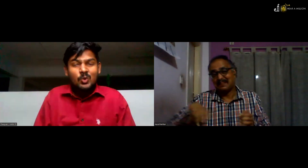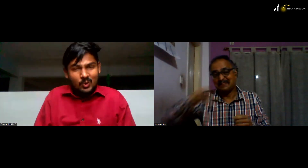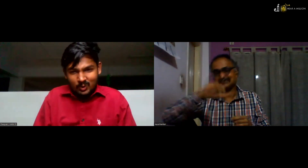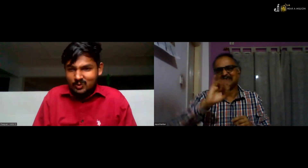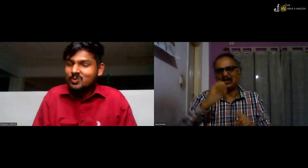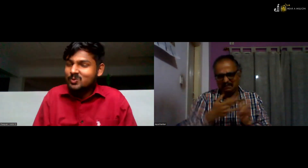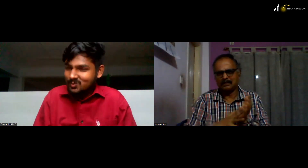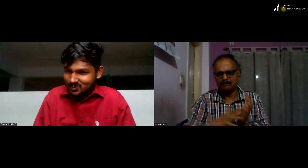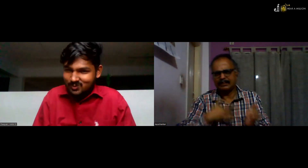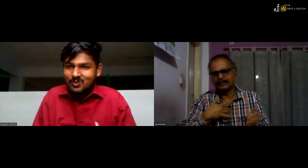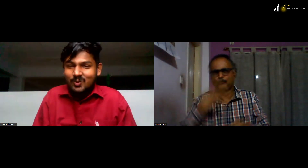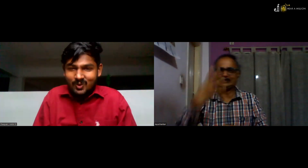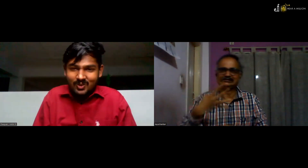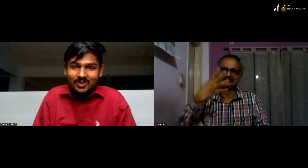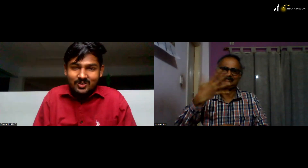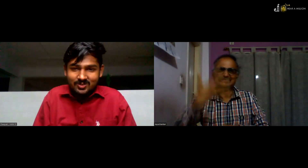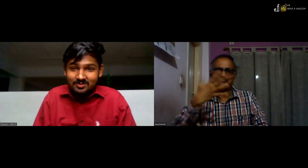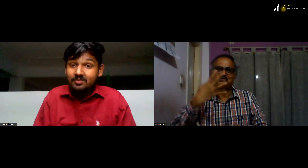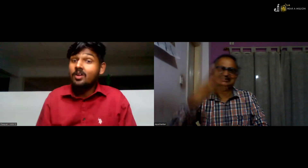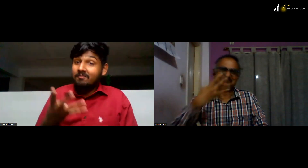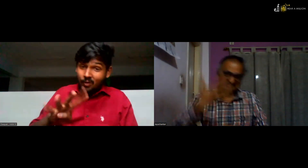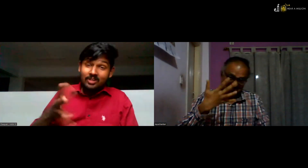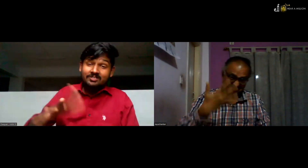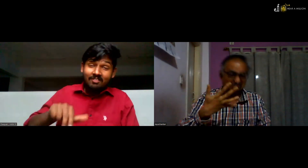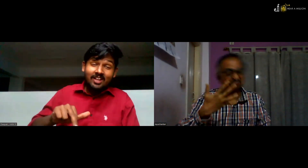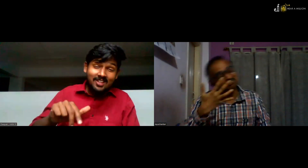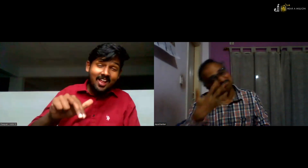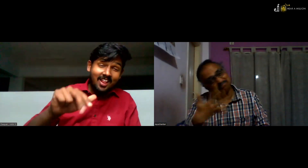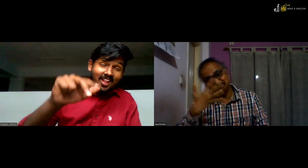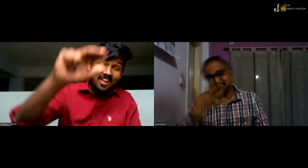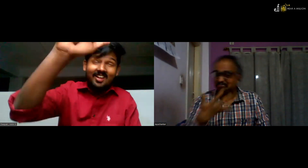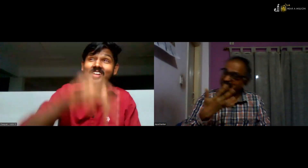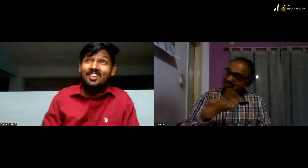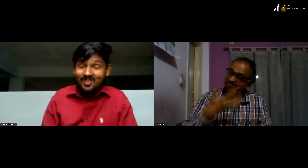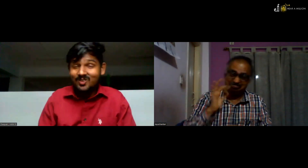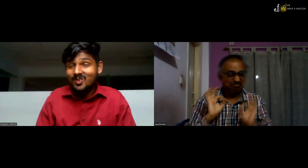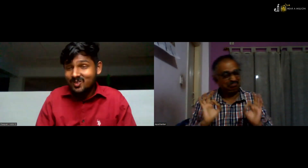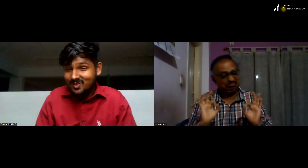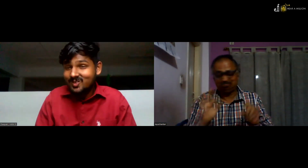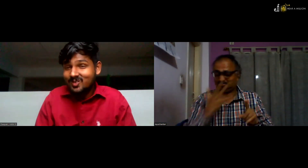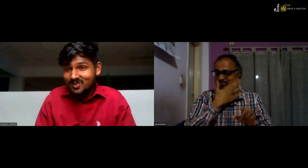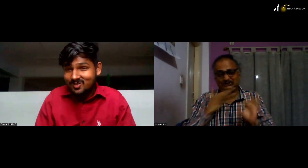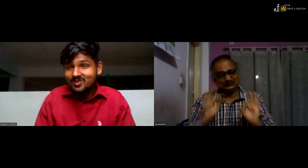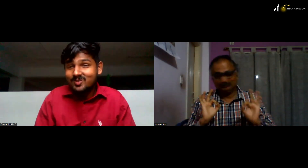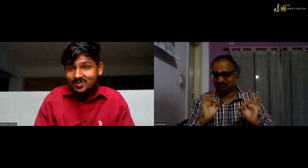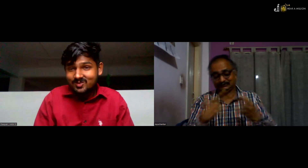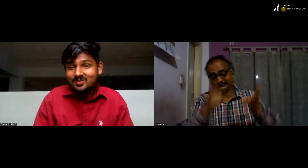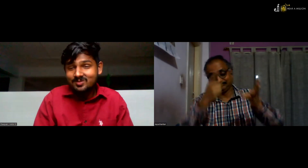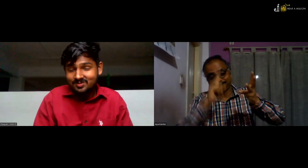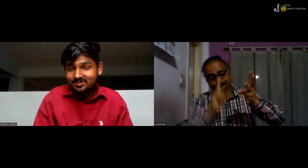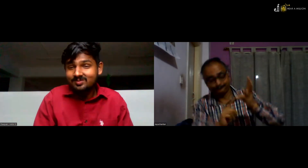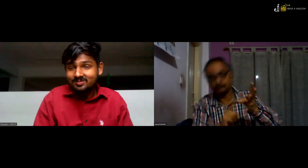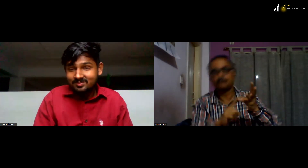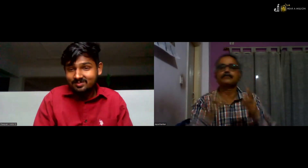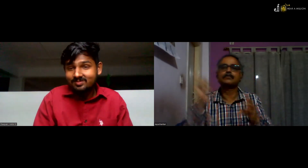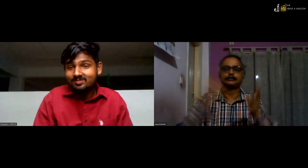So, and we walked around 60 kilometers, and I think it took 4 to 5 days. Okay, so you walked for 4 to 5.